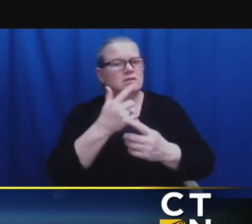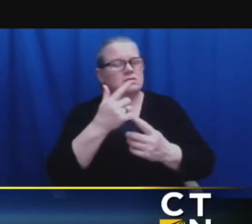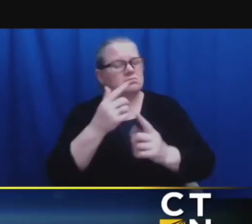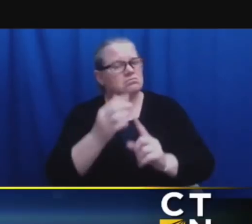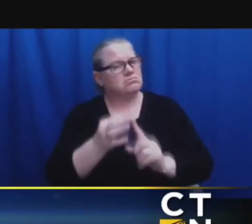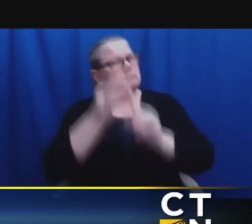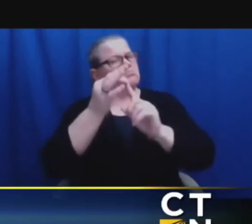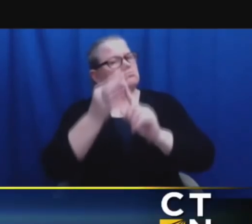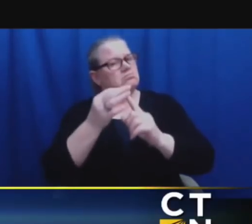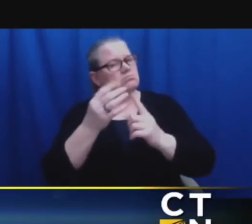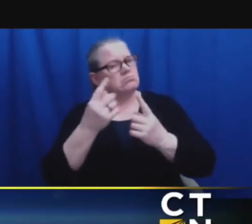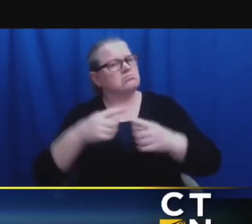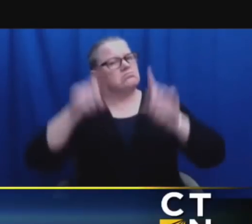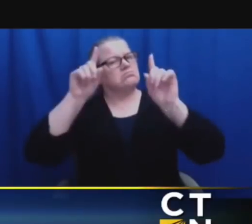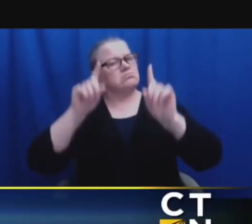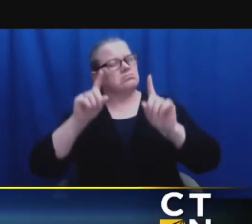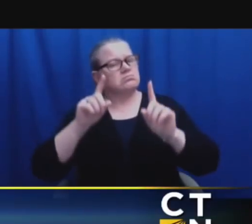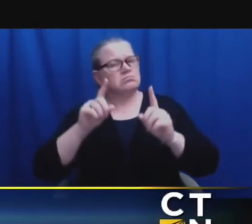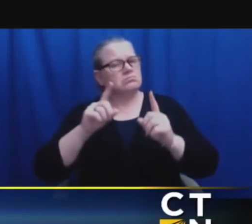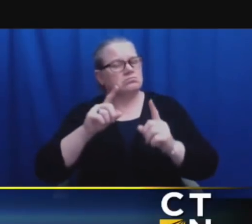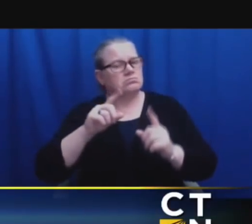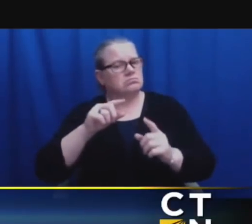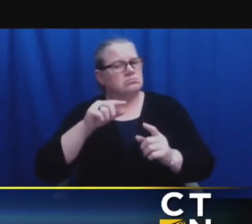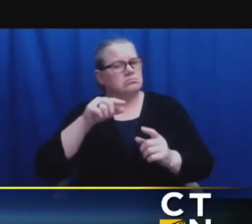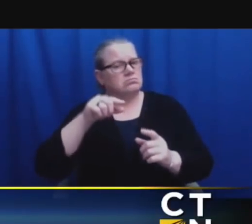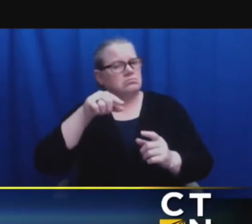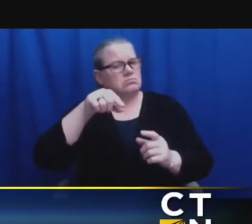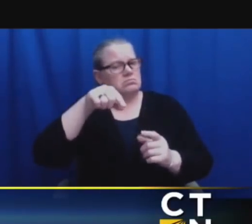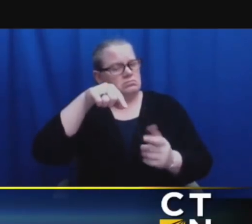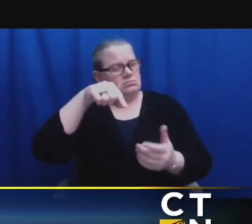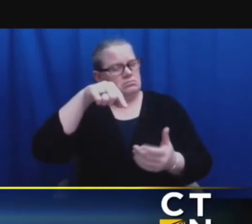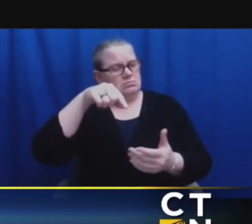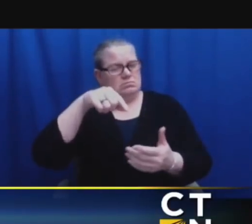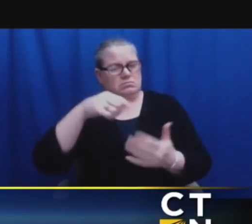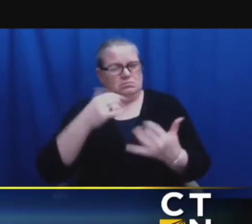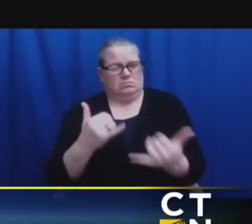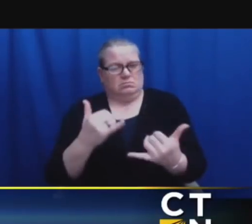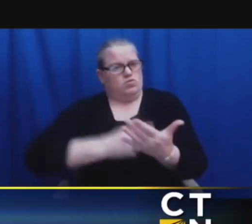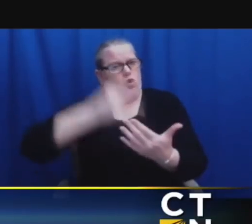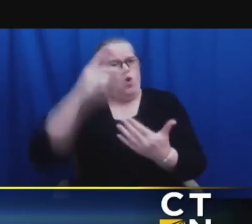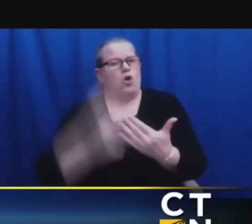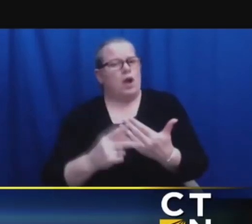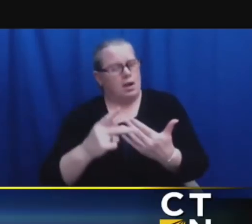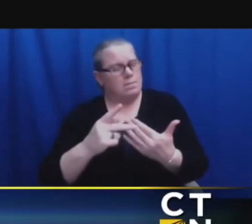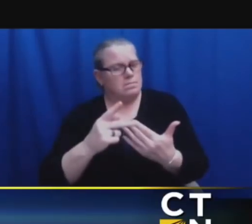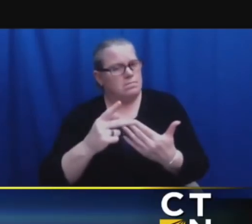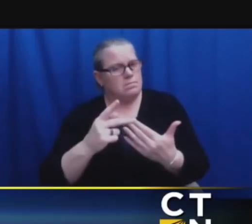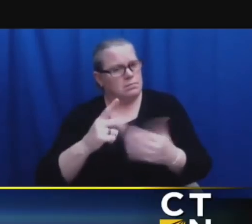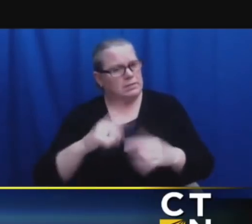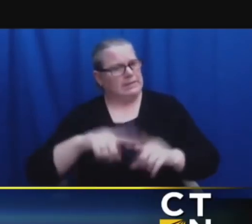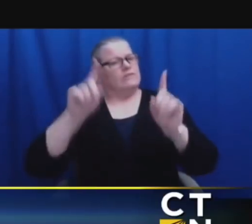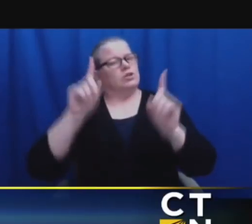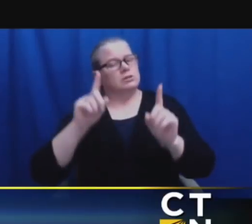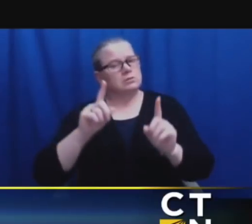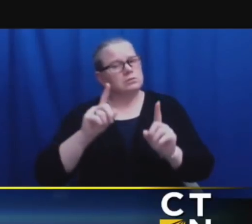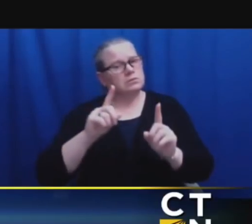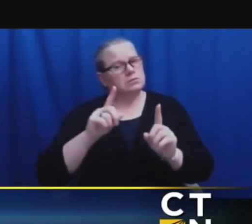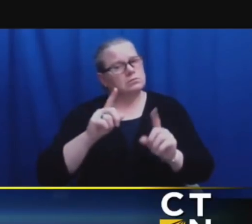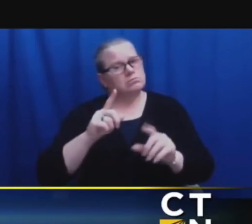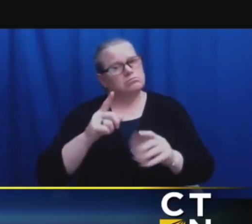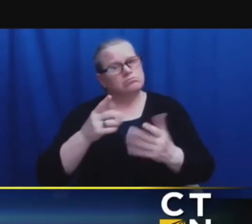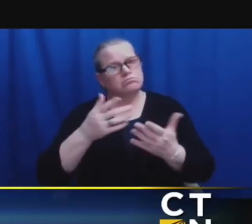this program that other vaccine efforts in the past that have taken longer or aren't of the same quality didn't have?